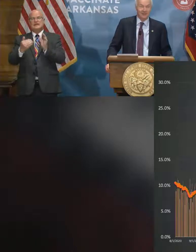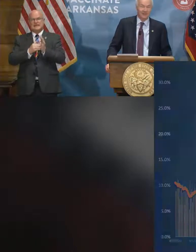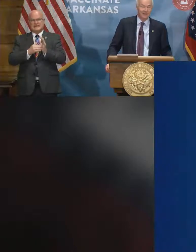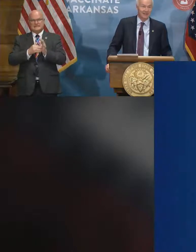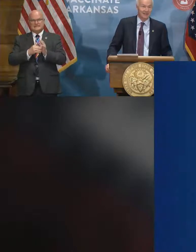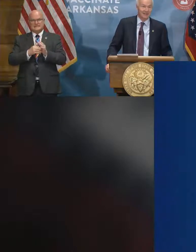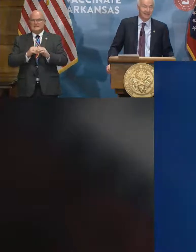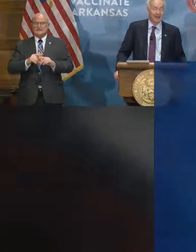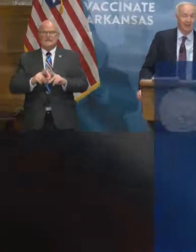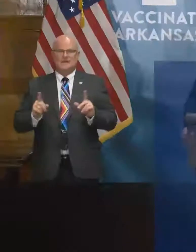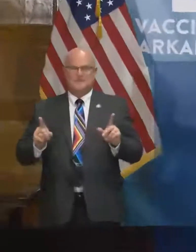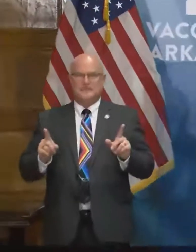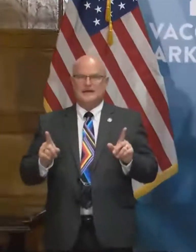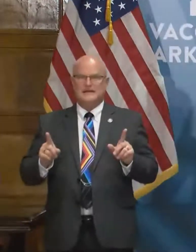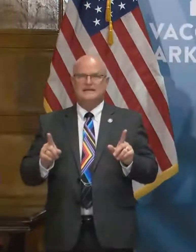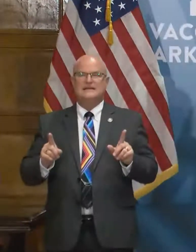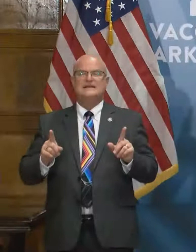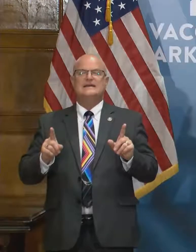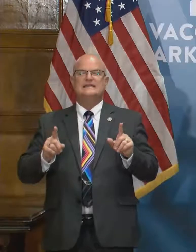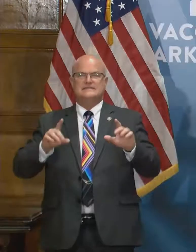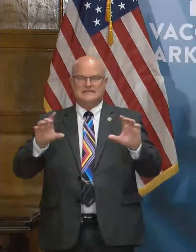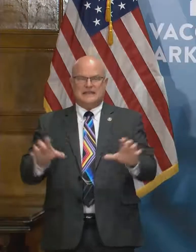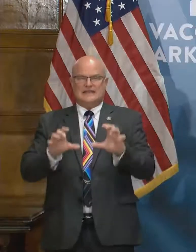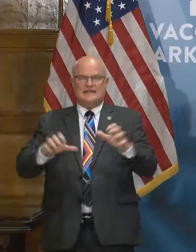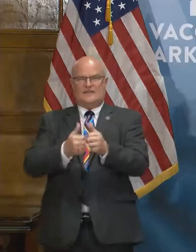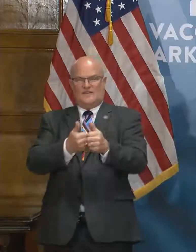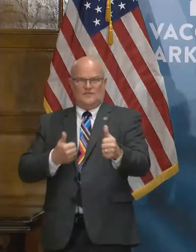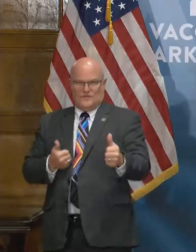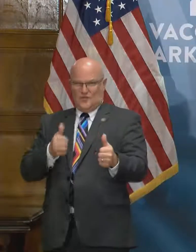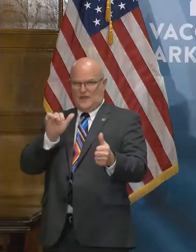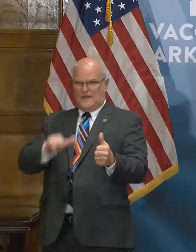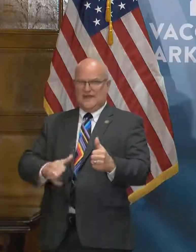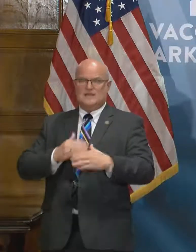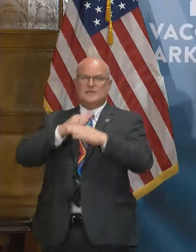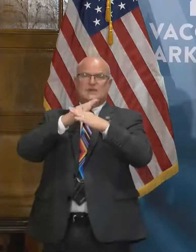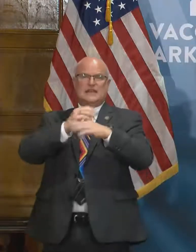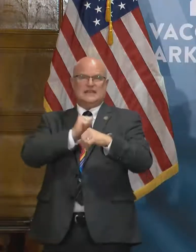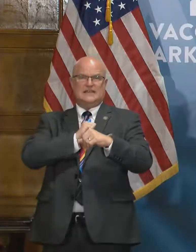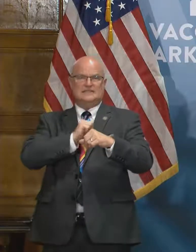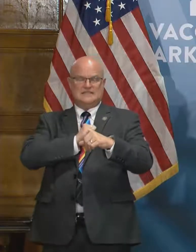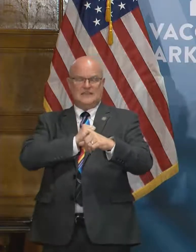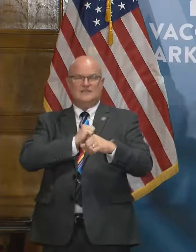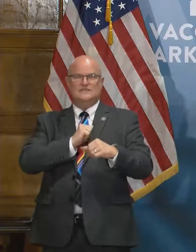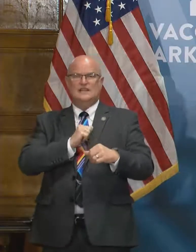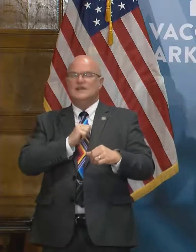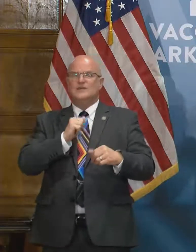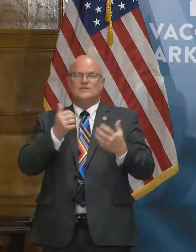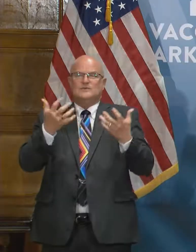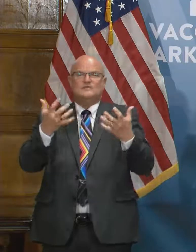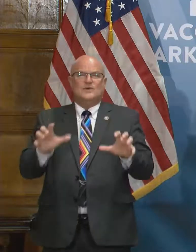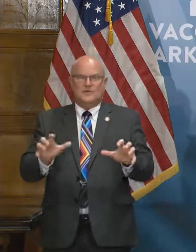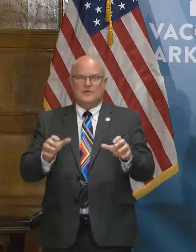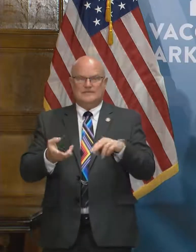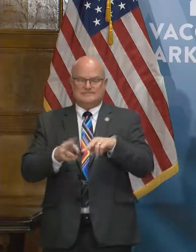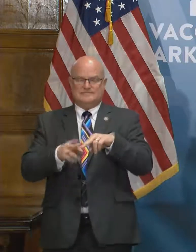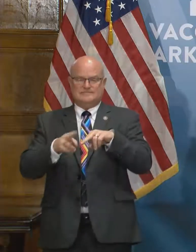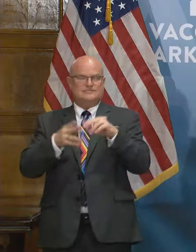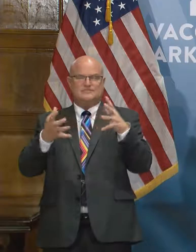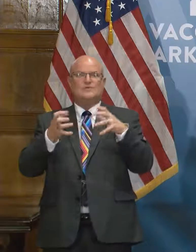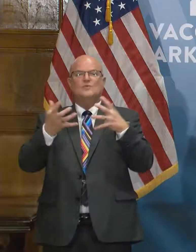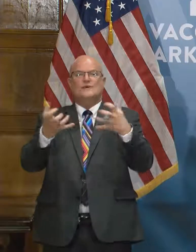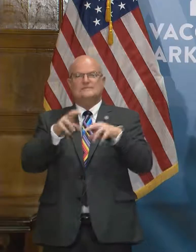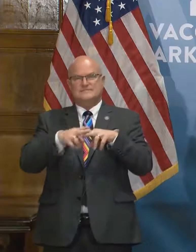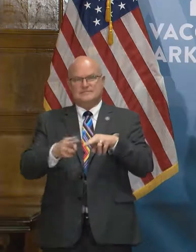again. And so let's take all the action we can to avoid that and to protect ourselves in the event that does